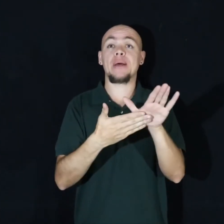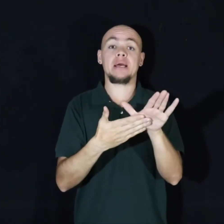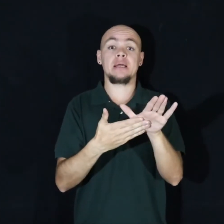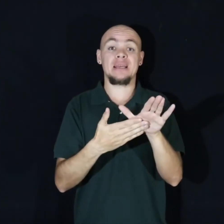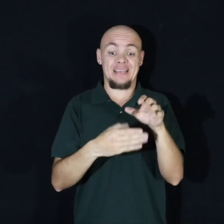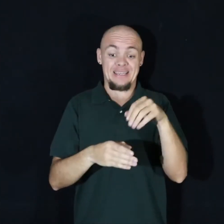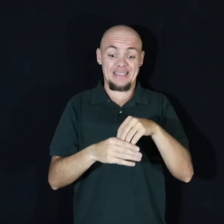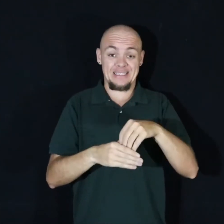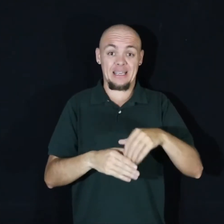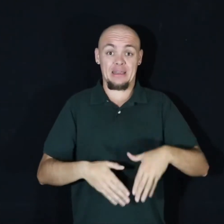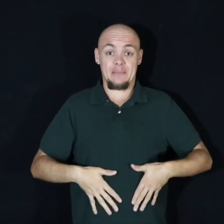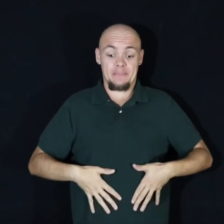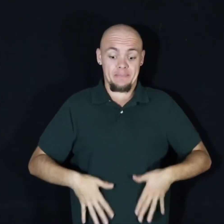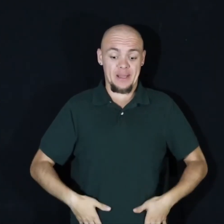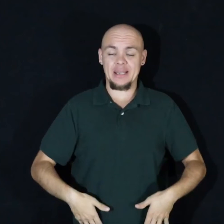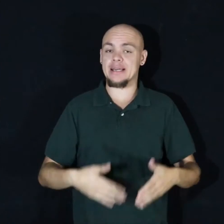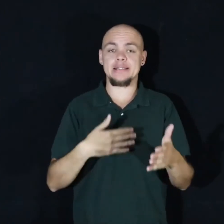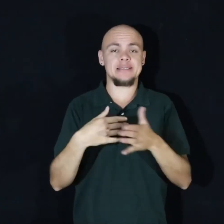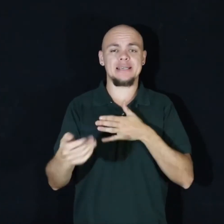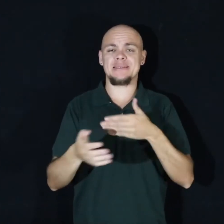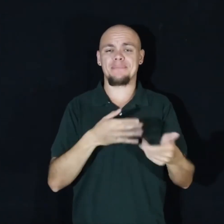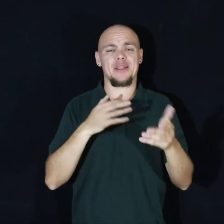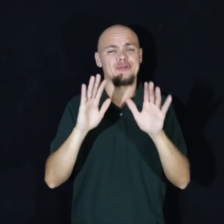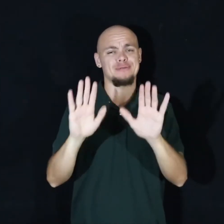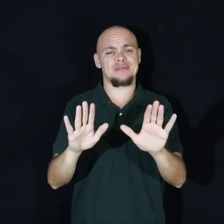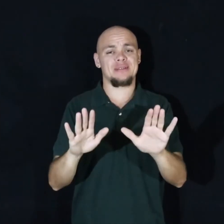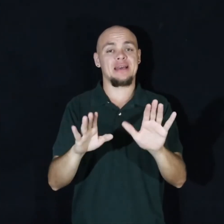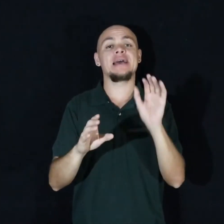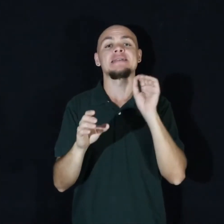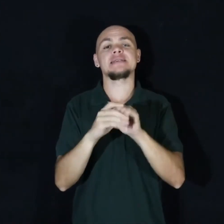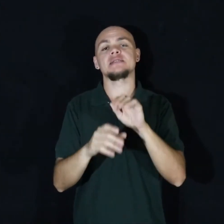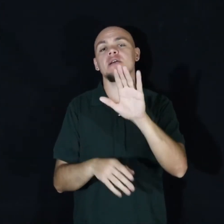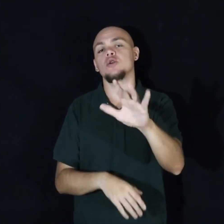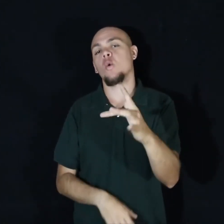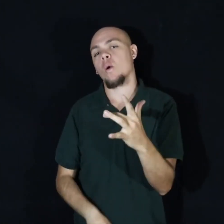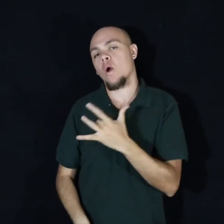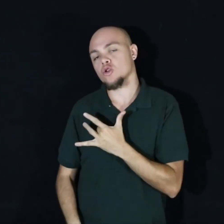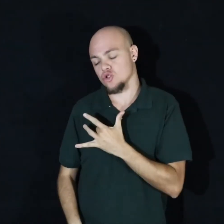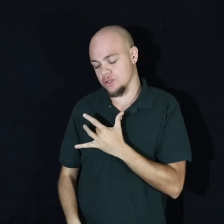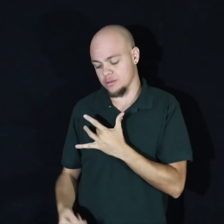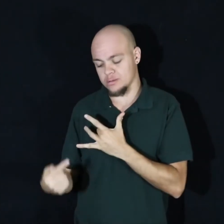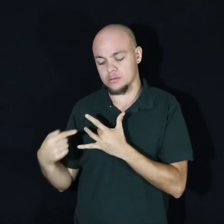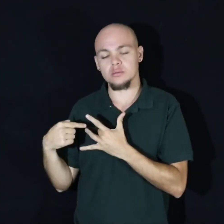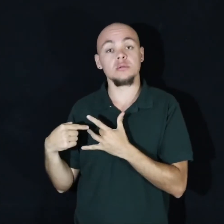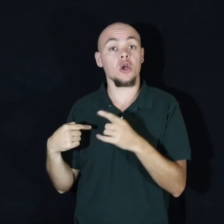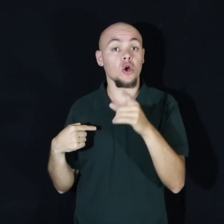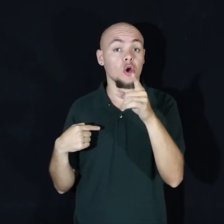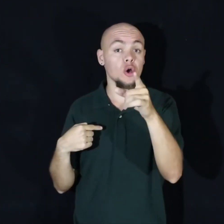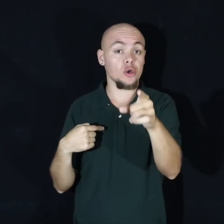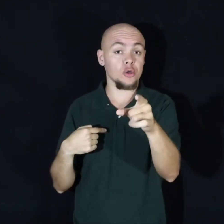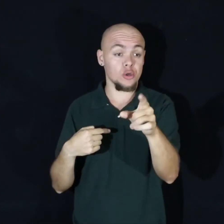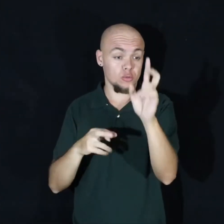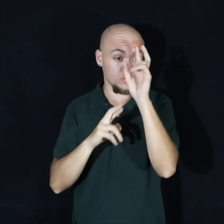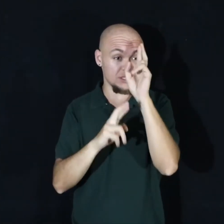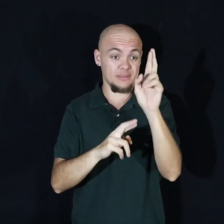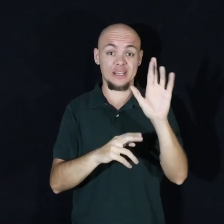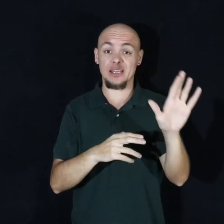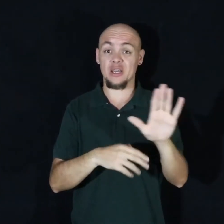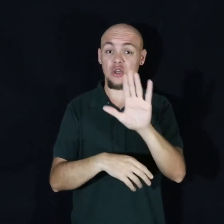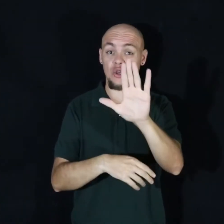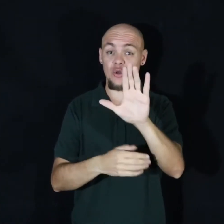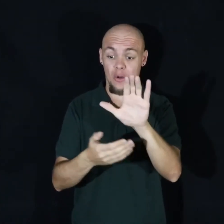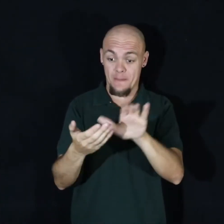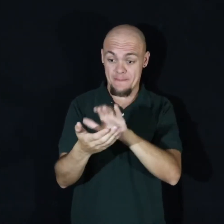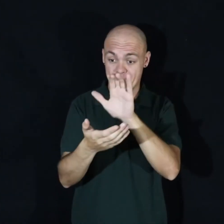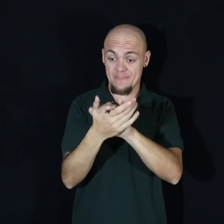has nothing to do with what kind of genitalia is between your legs. It has to do with what's going on within your heart. Are